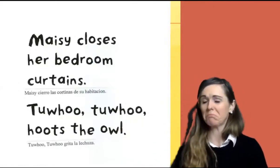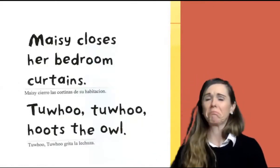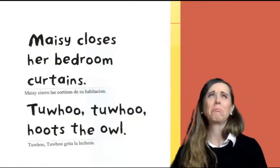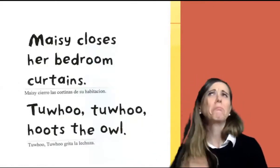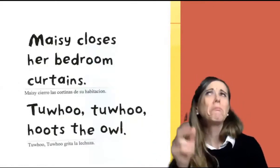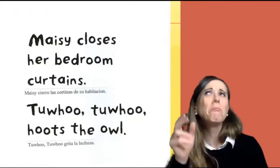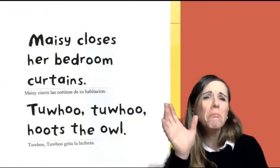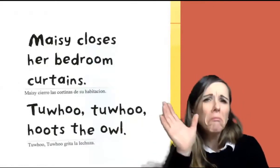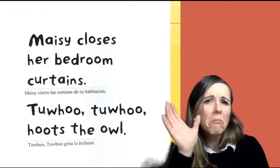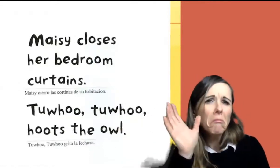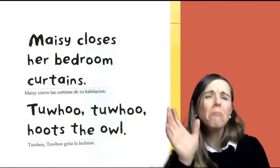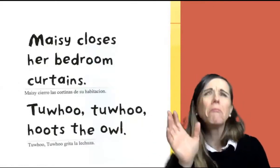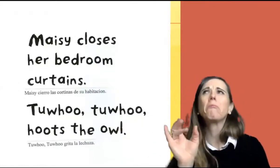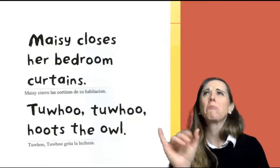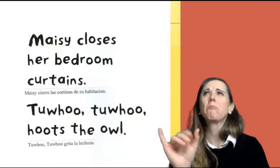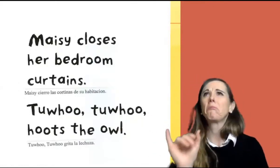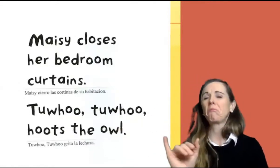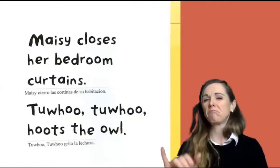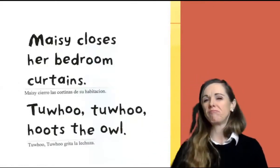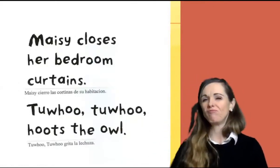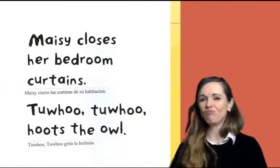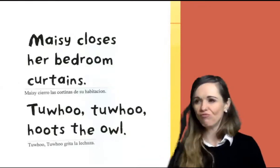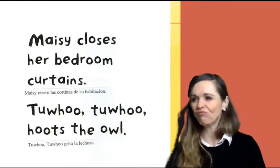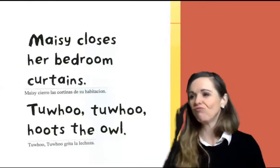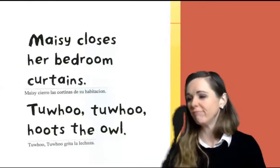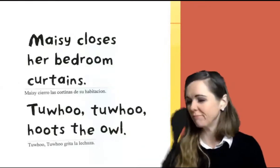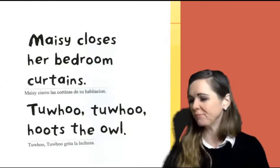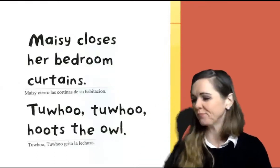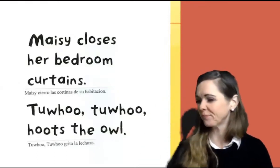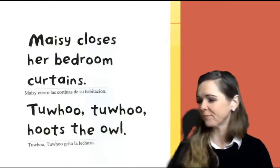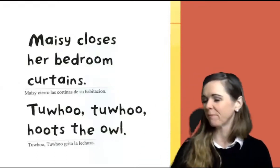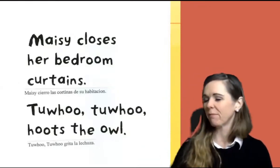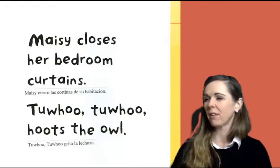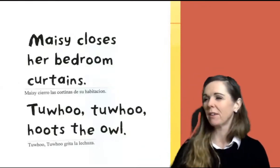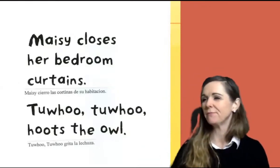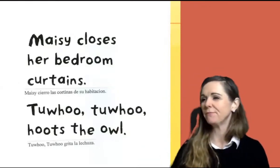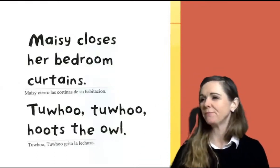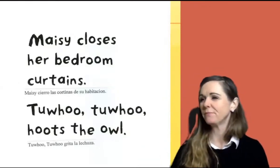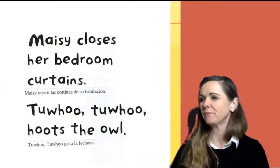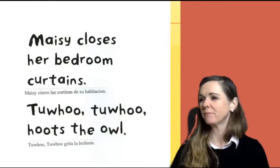hoot, hoot. Maisy listens.